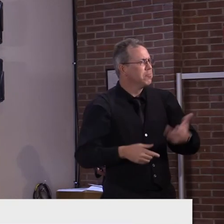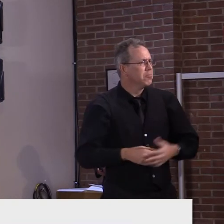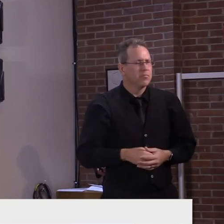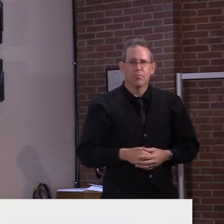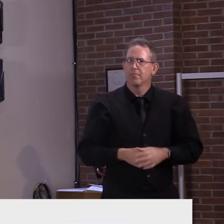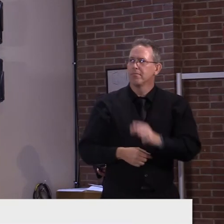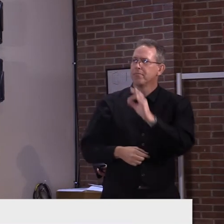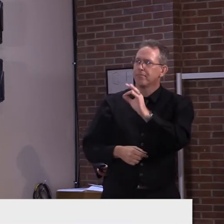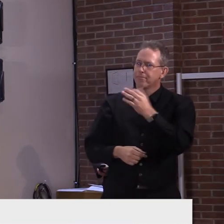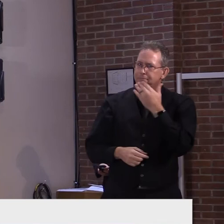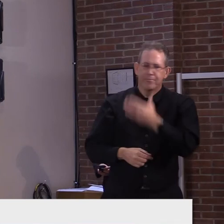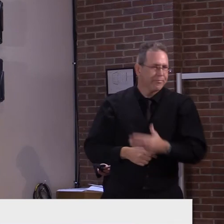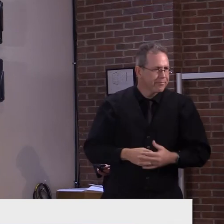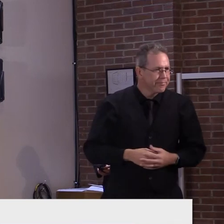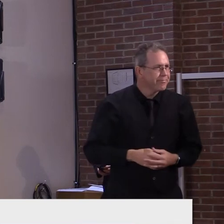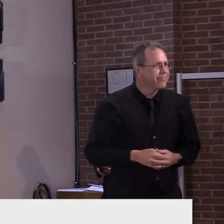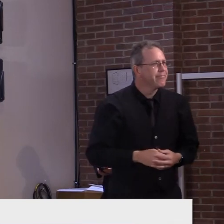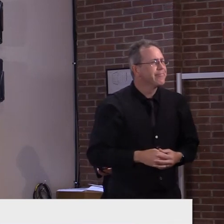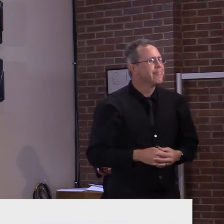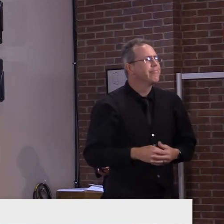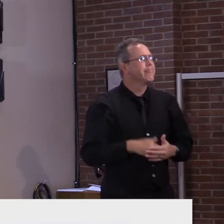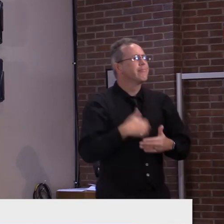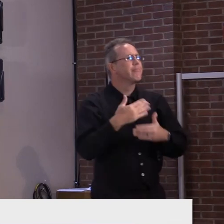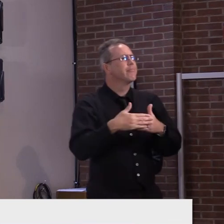Ann Wallace Allen, 7 Days. Hi,